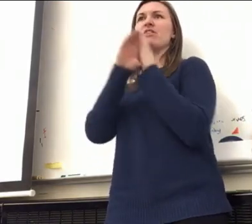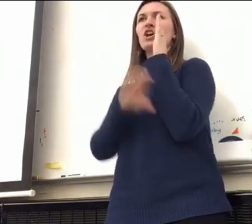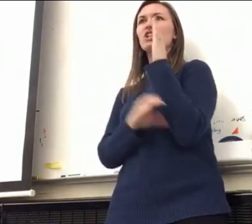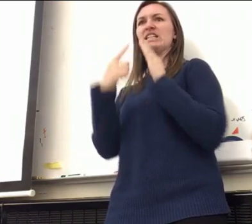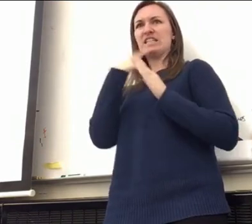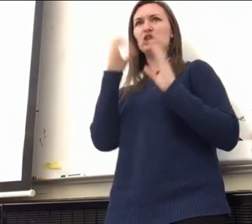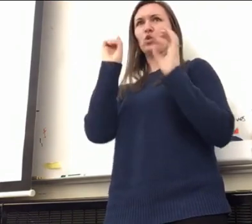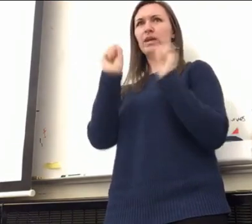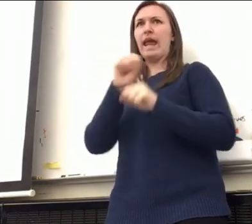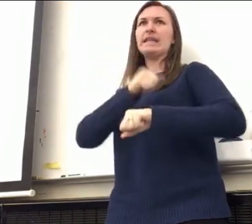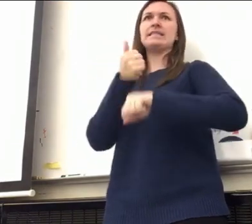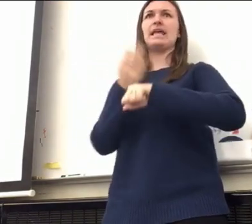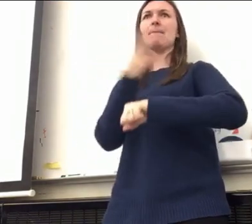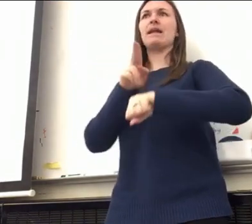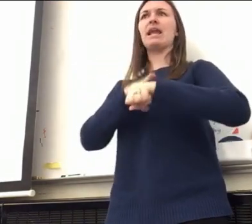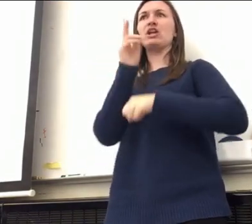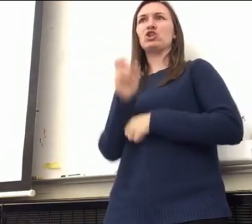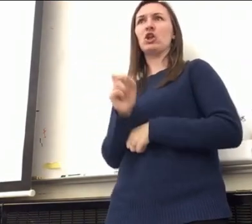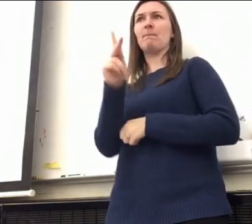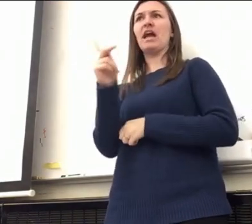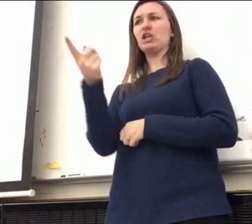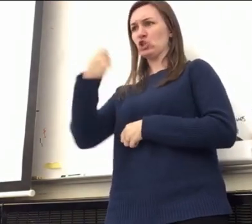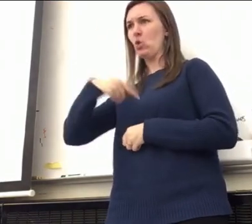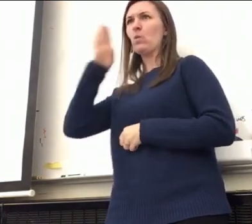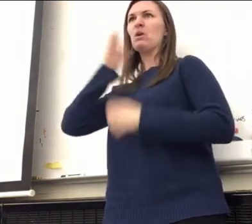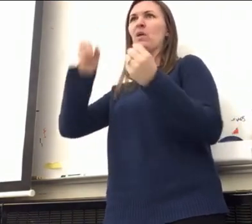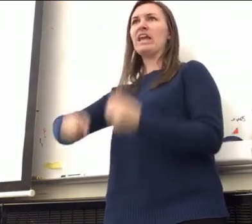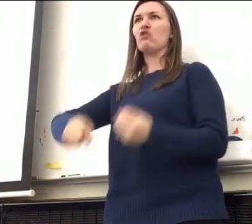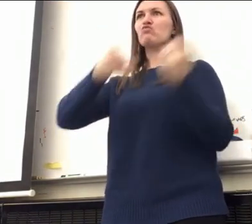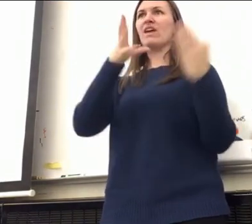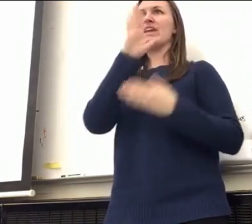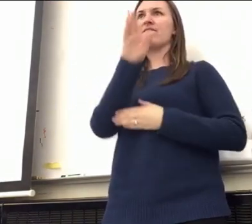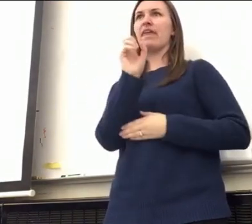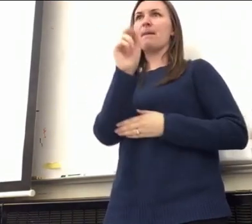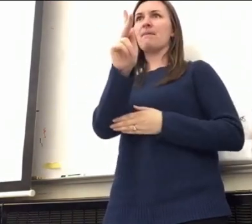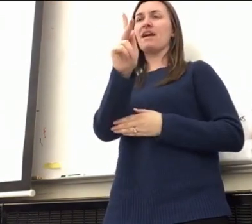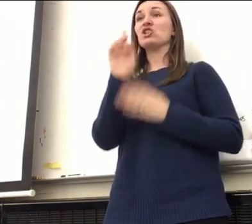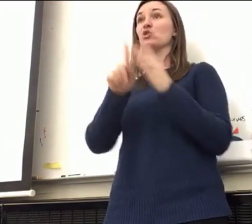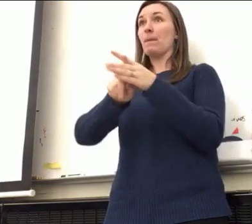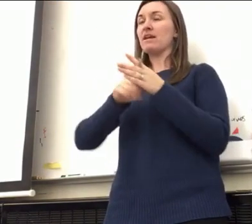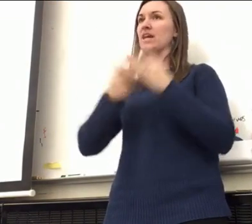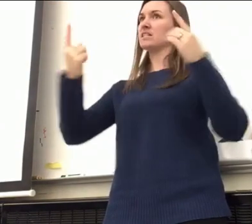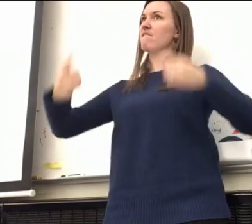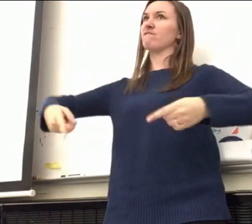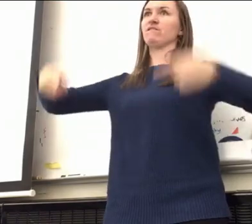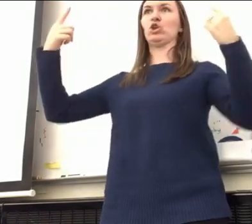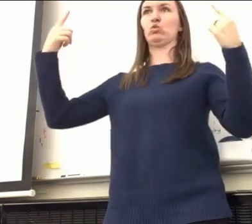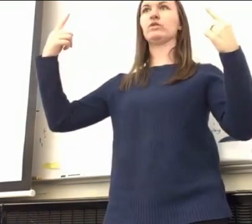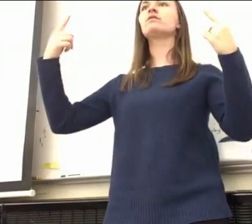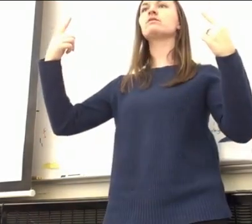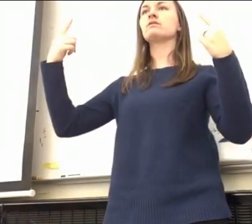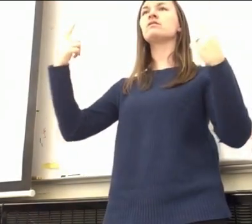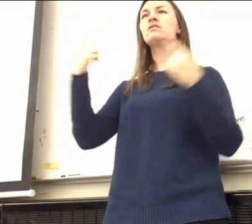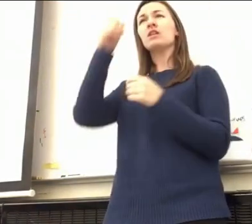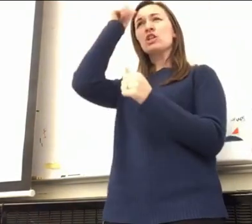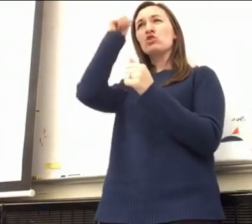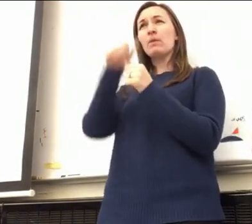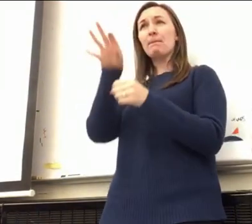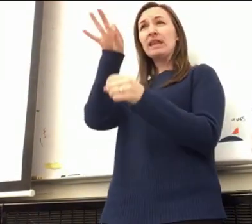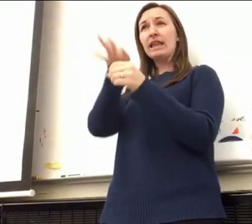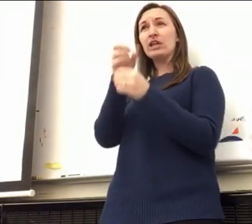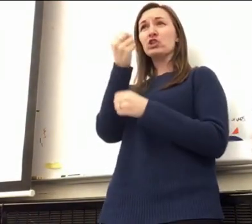says you can do this, and we are going to get rid of it. So, this begins this bitter feud. Now, if you remember in the election